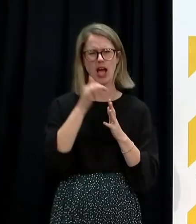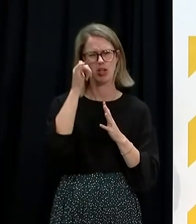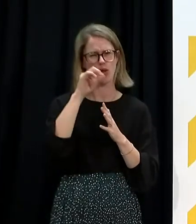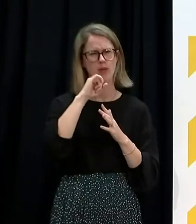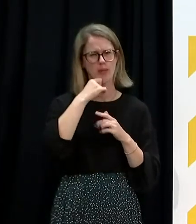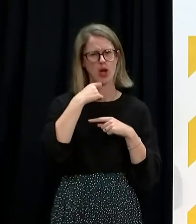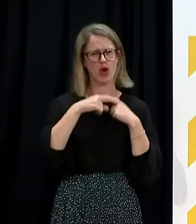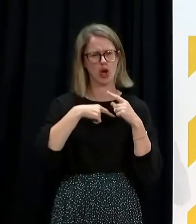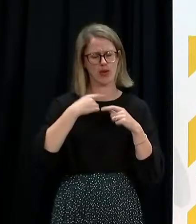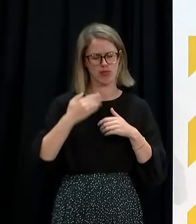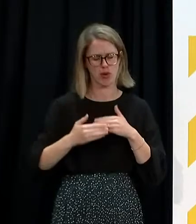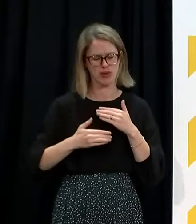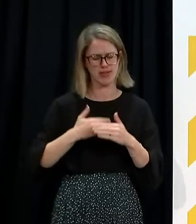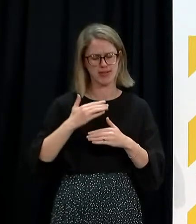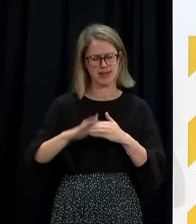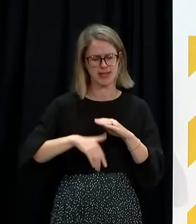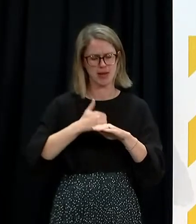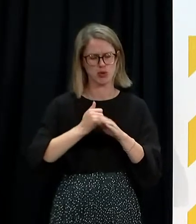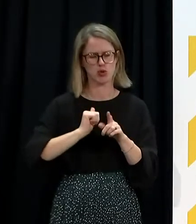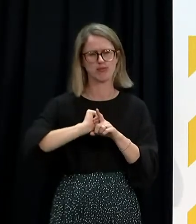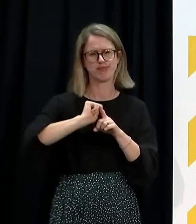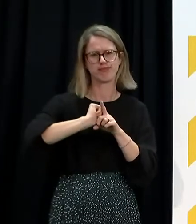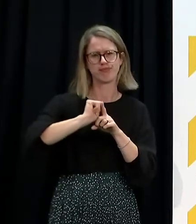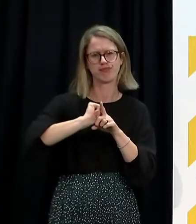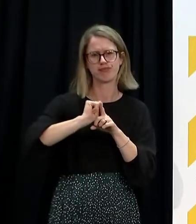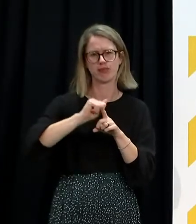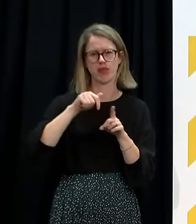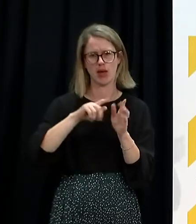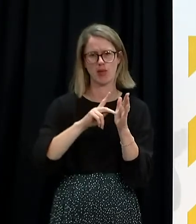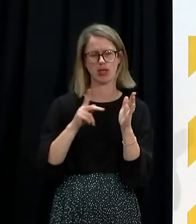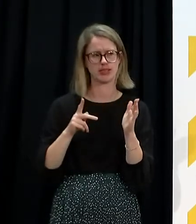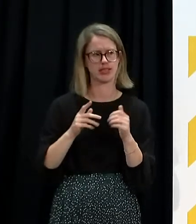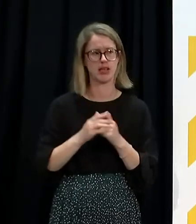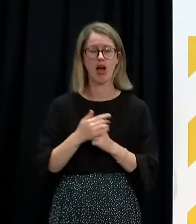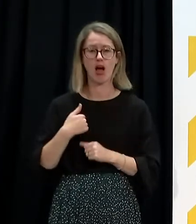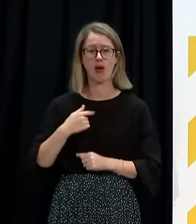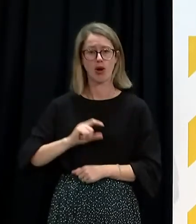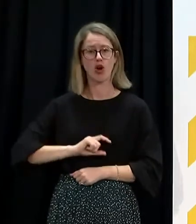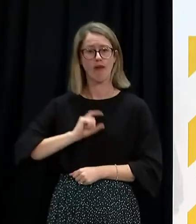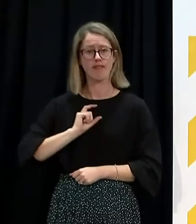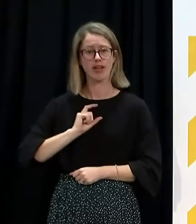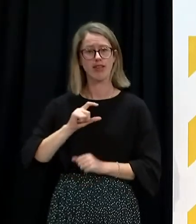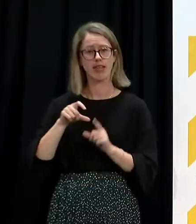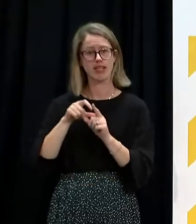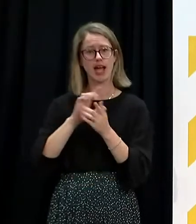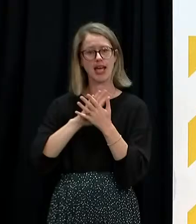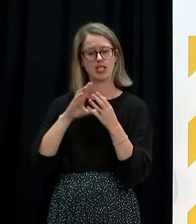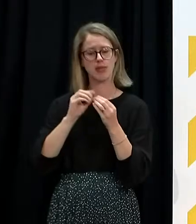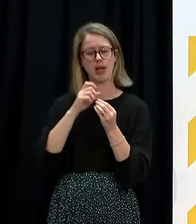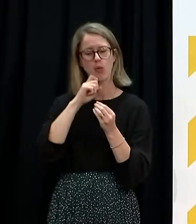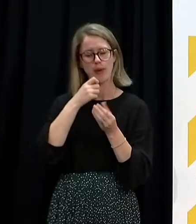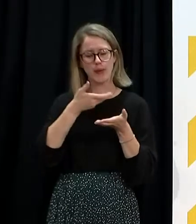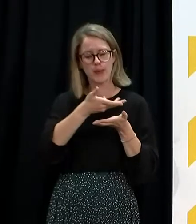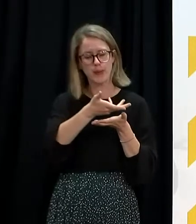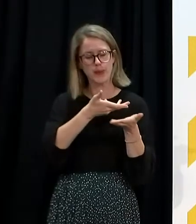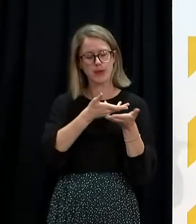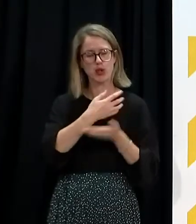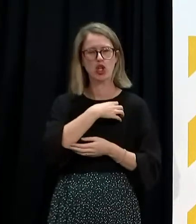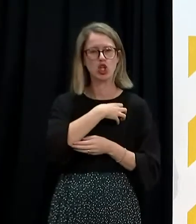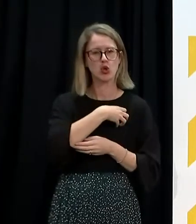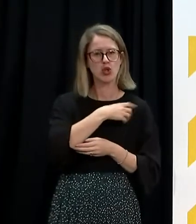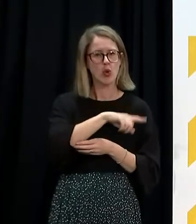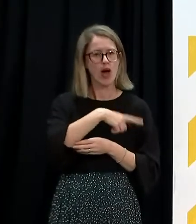be an ongoing process set up to keep revising that. What I do have confidence in is that the DHB will be talking to the union and other